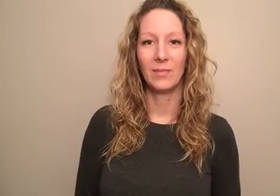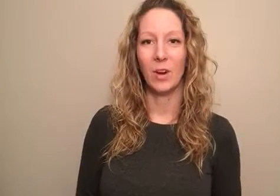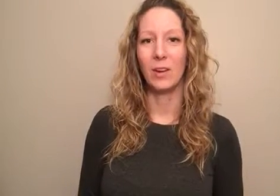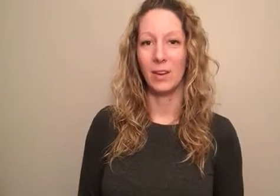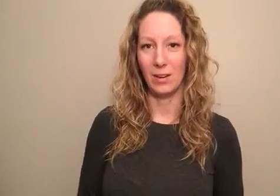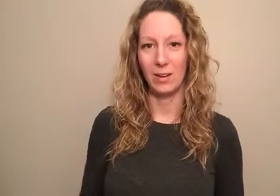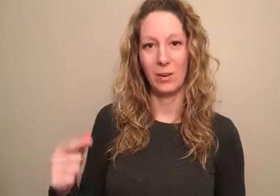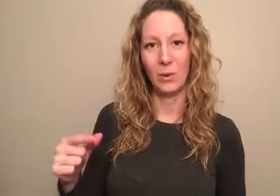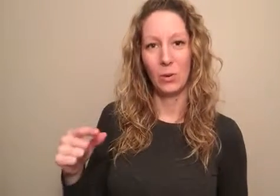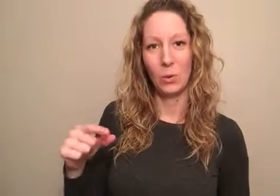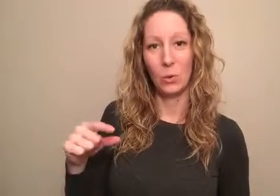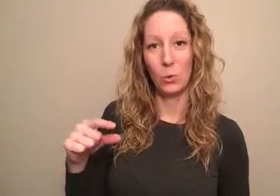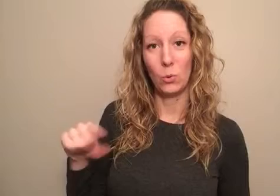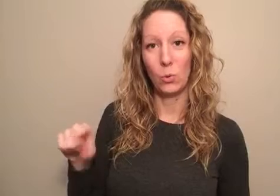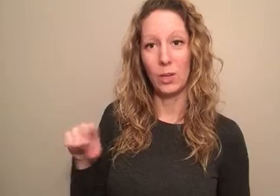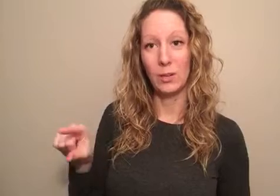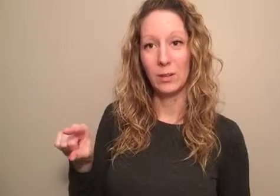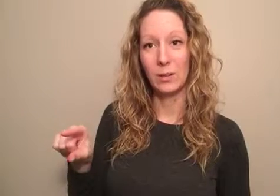Very good. Green,